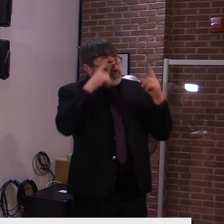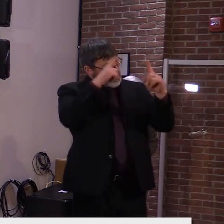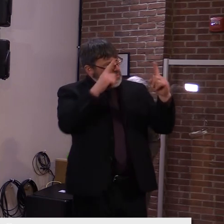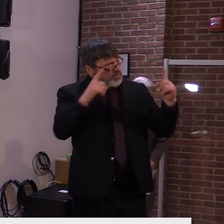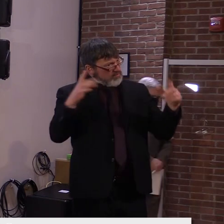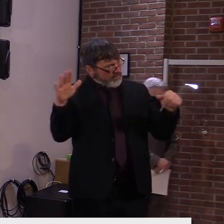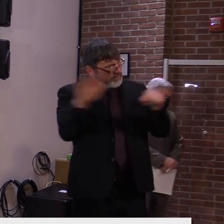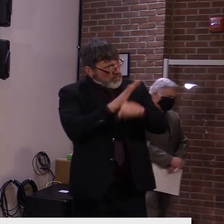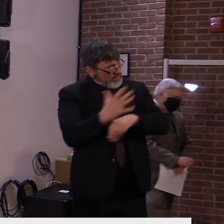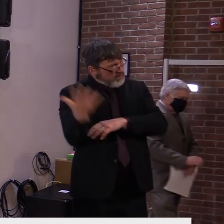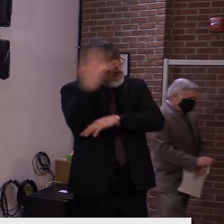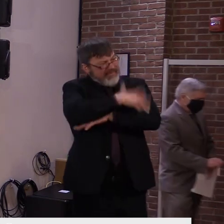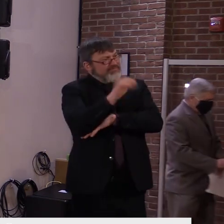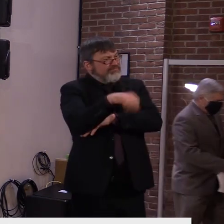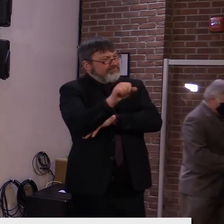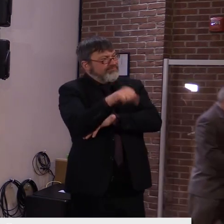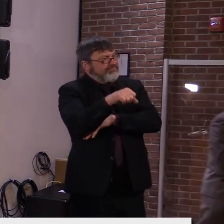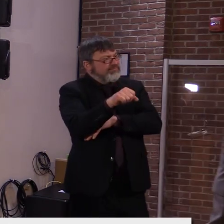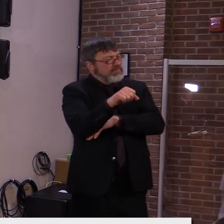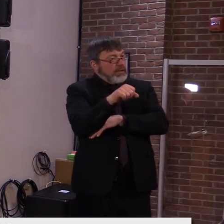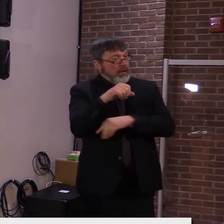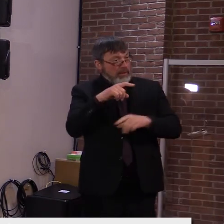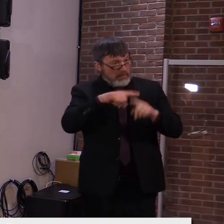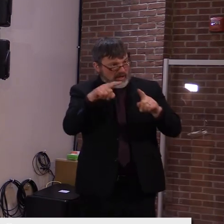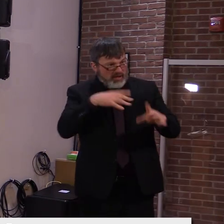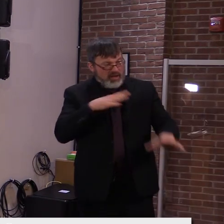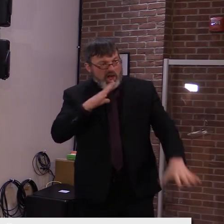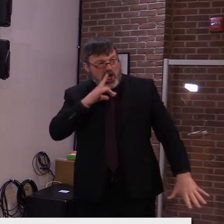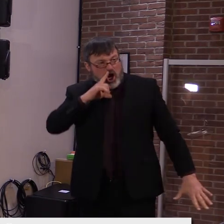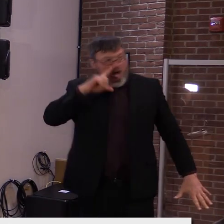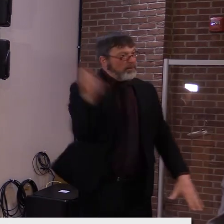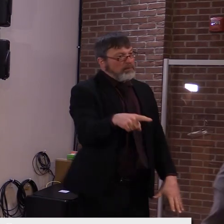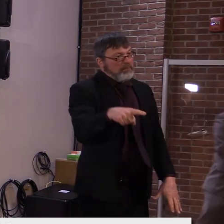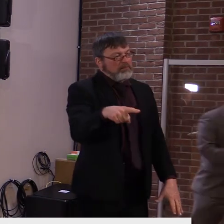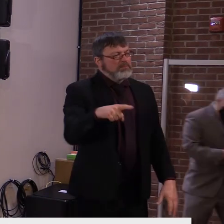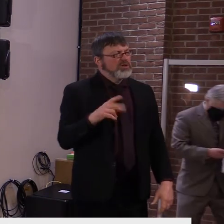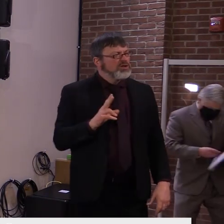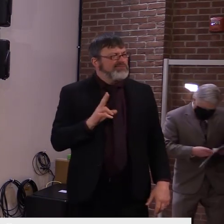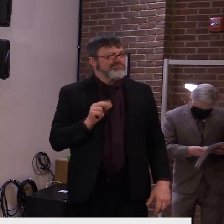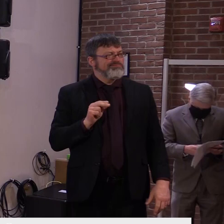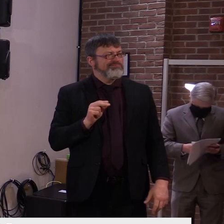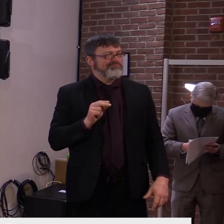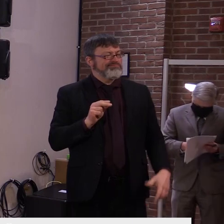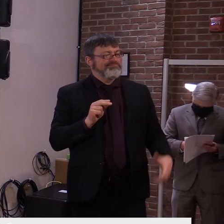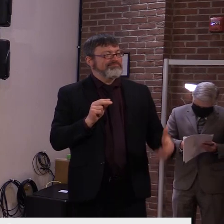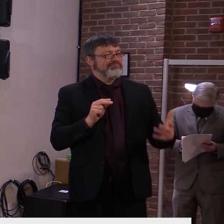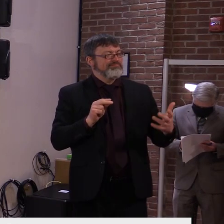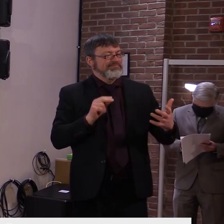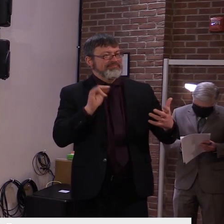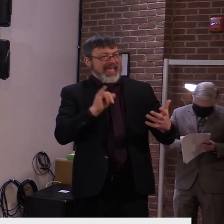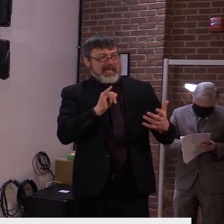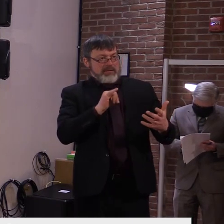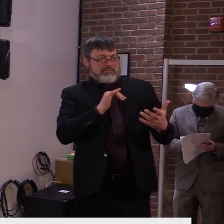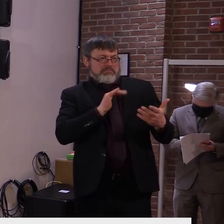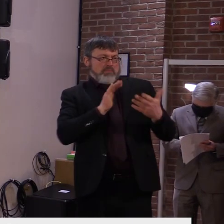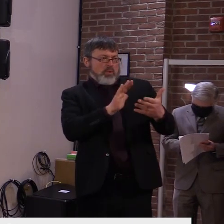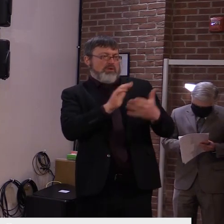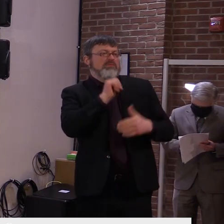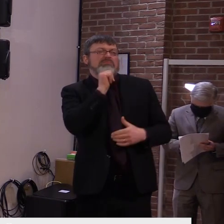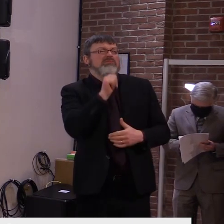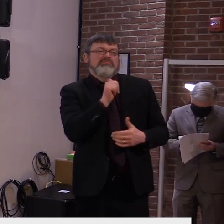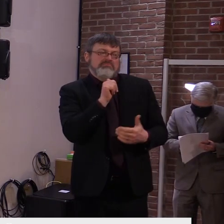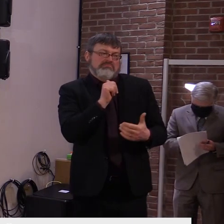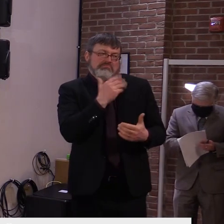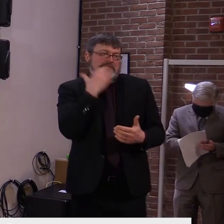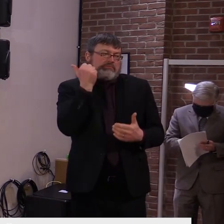to do so, nor would I think that that's the best approach. I believe that the superintendents,